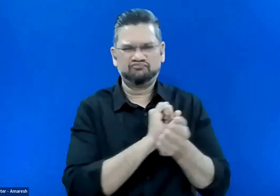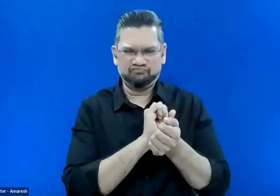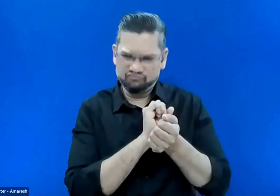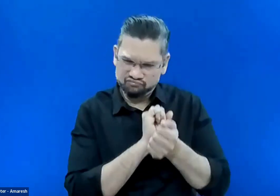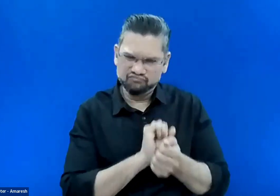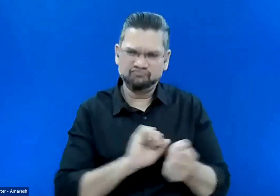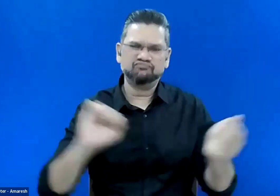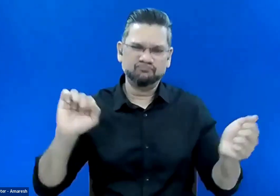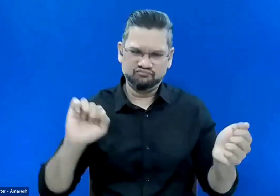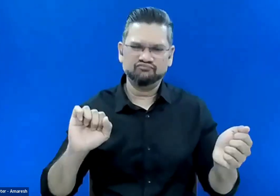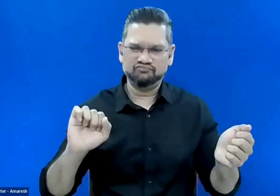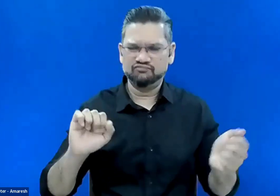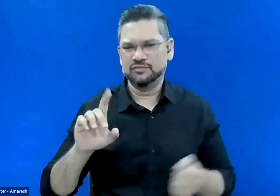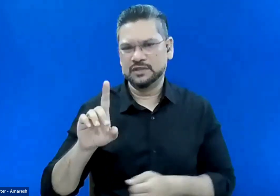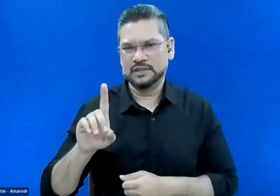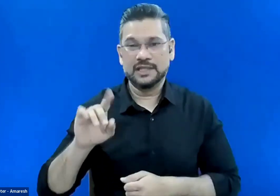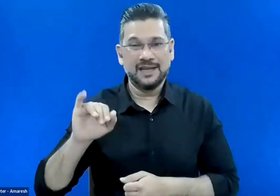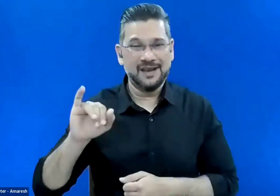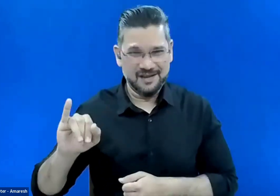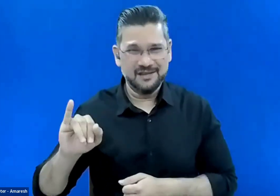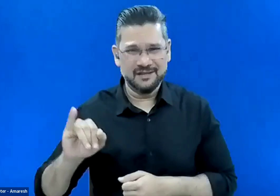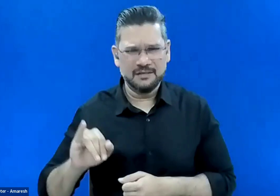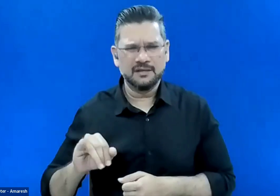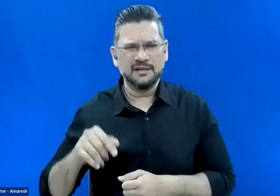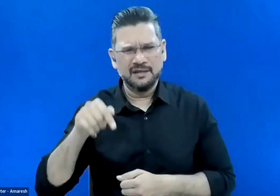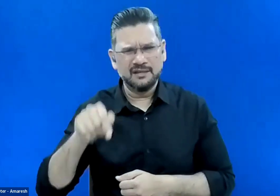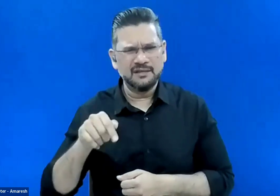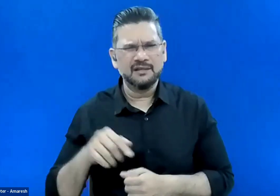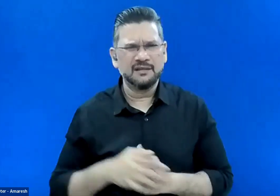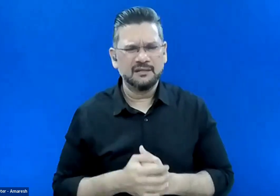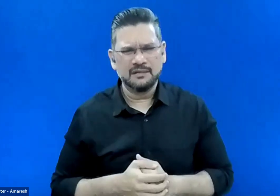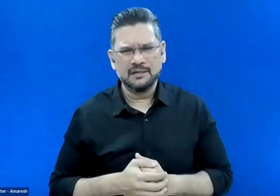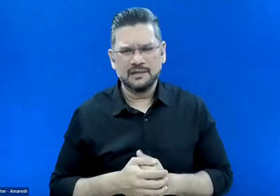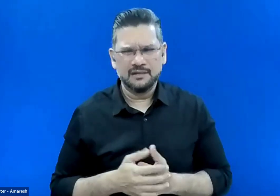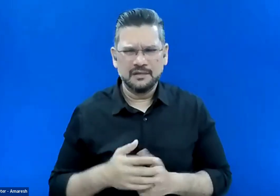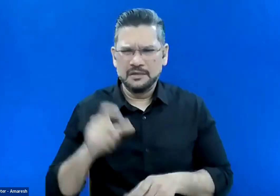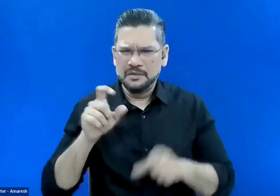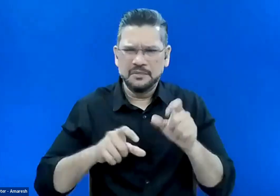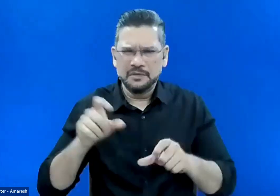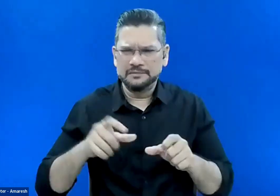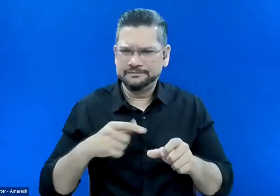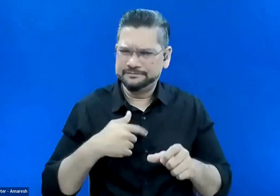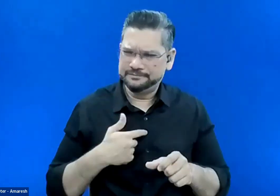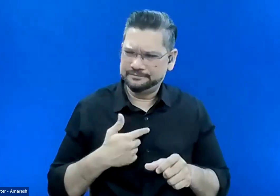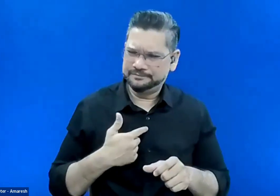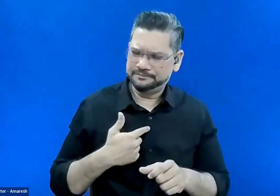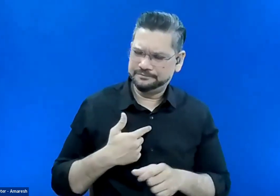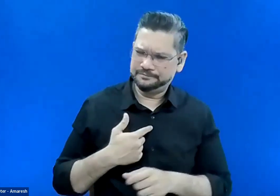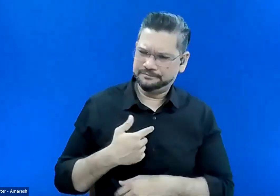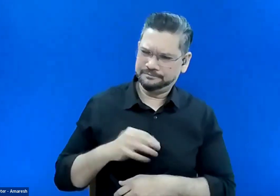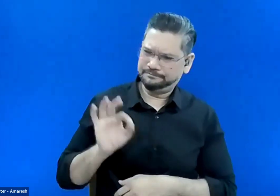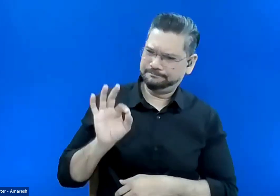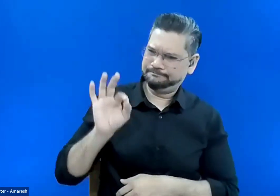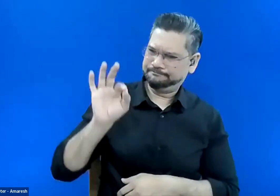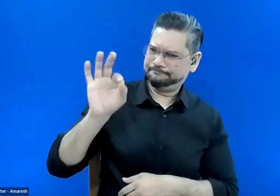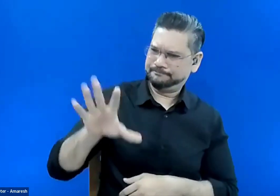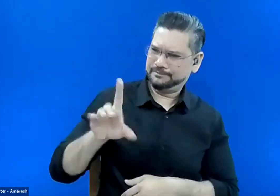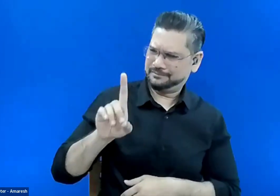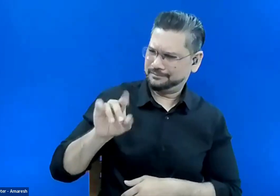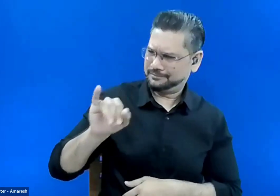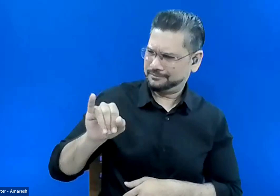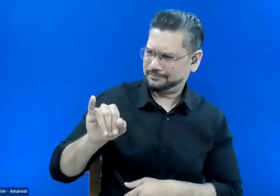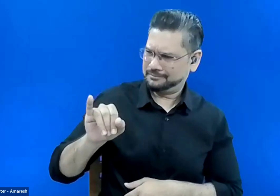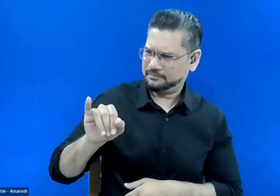most people, even when you try to talk about it or bring up the topic. And most people find it complex.